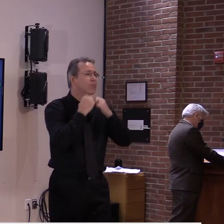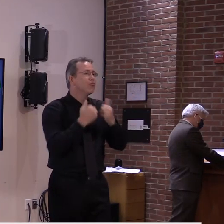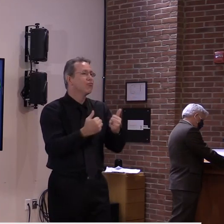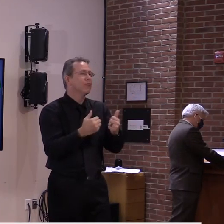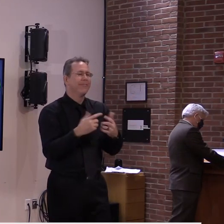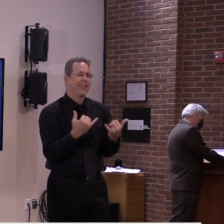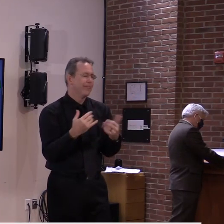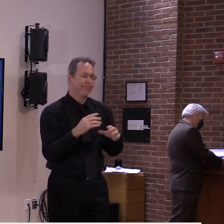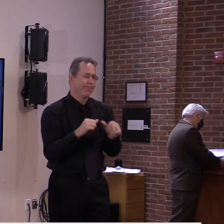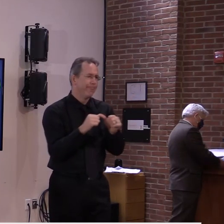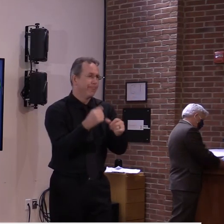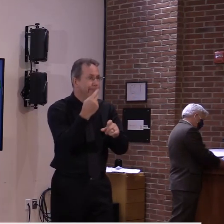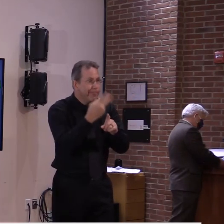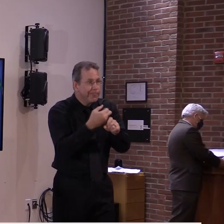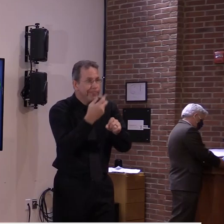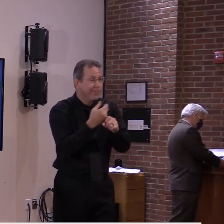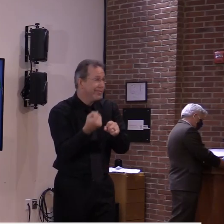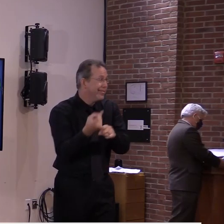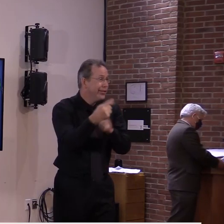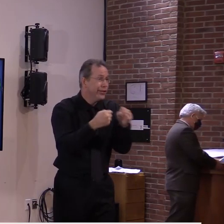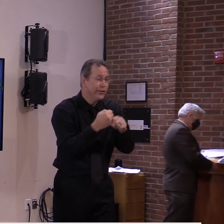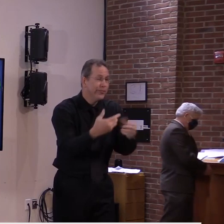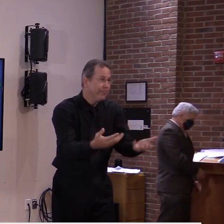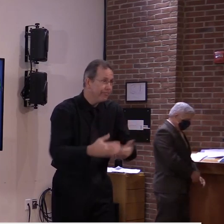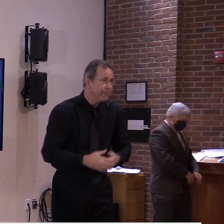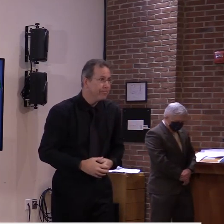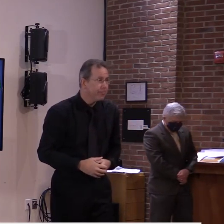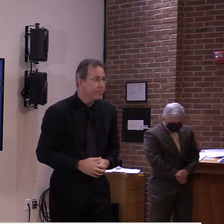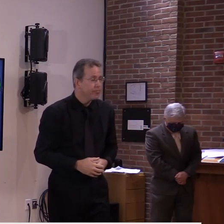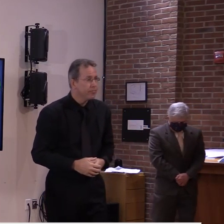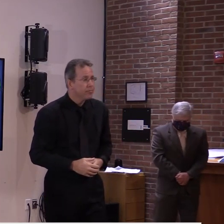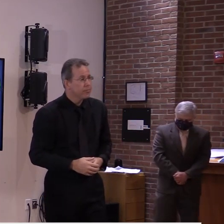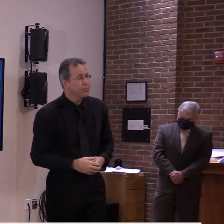Okay, thank you. Kat, WCAX.